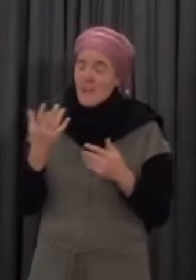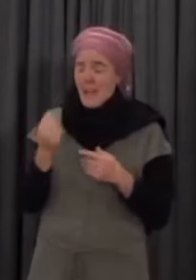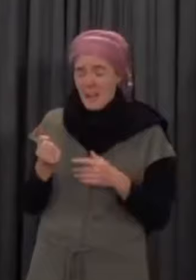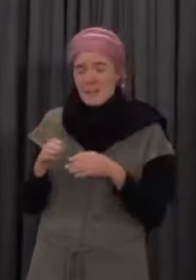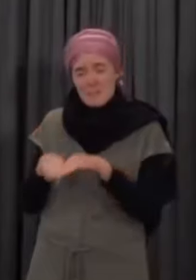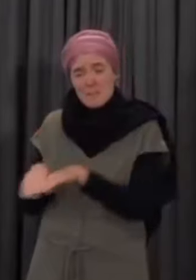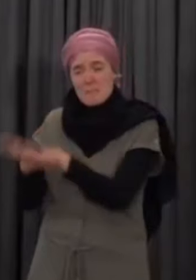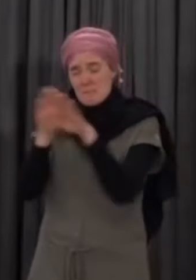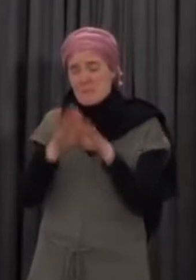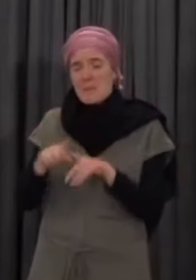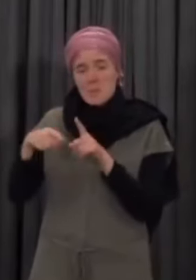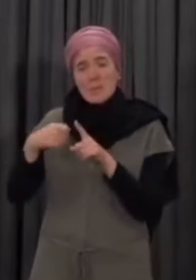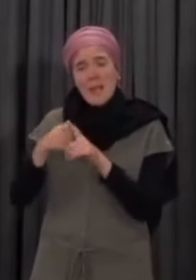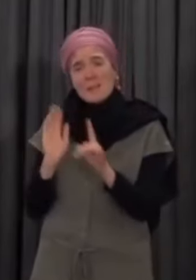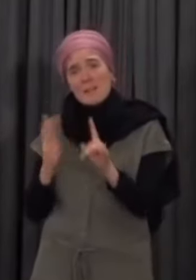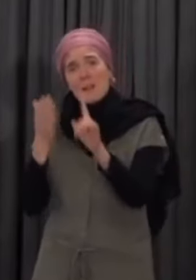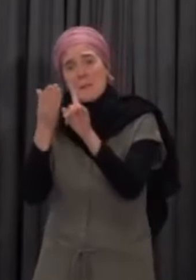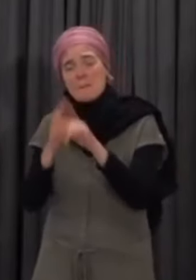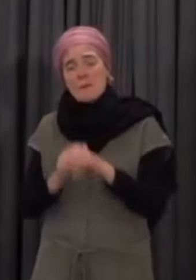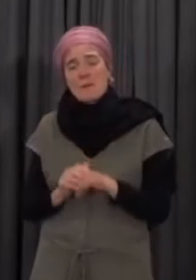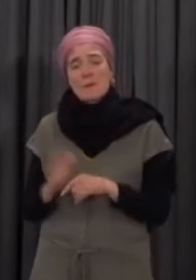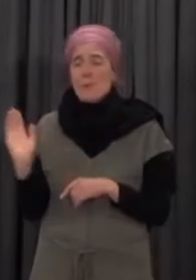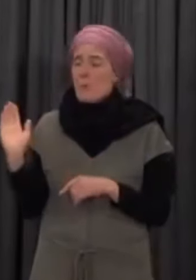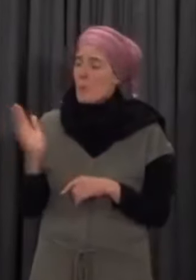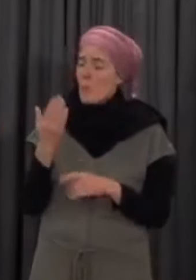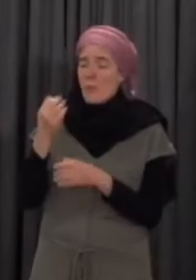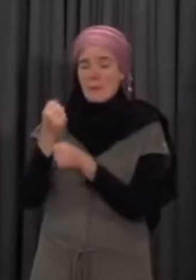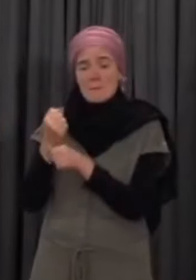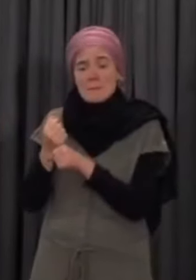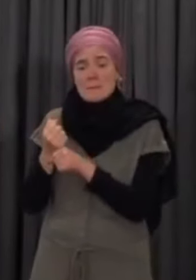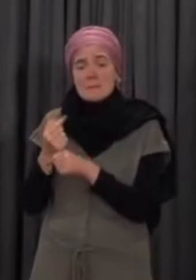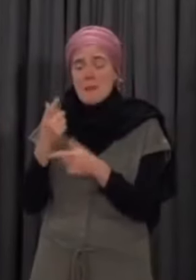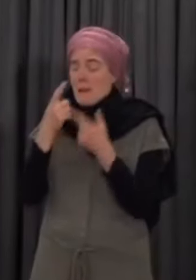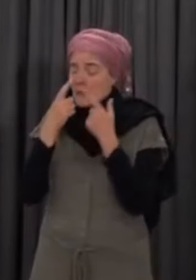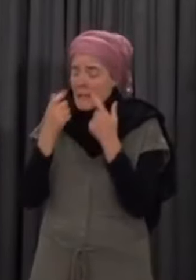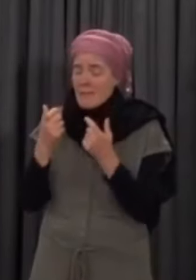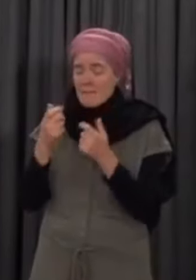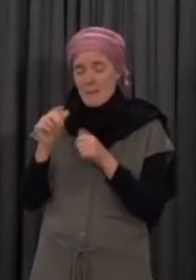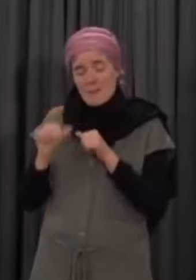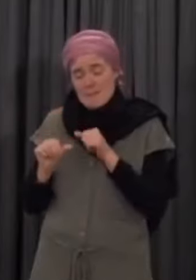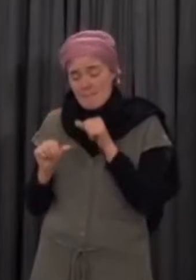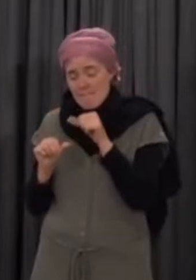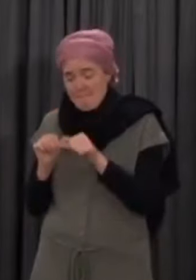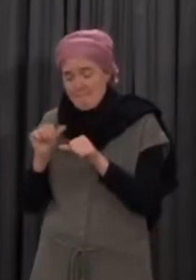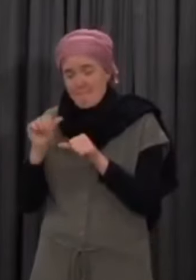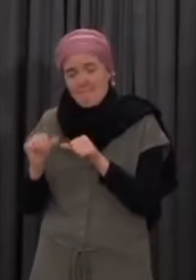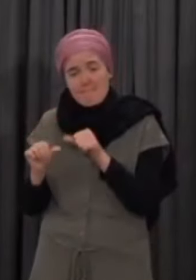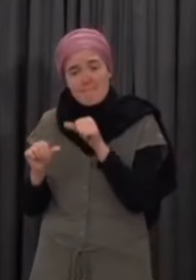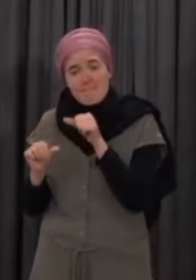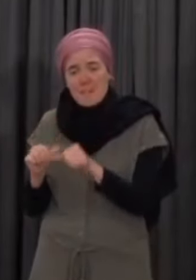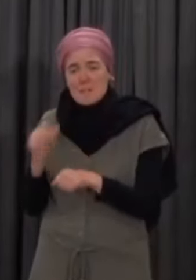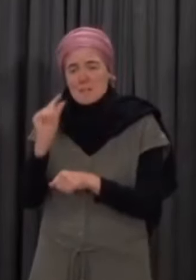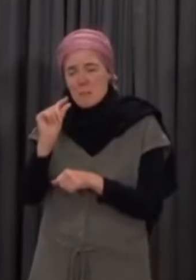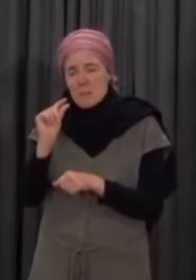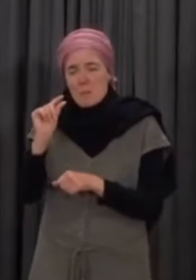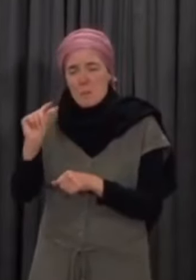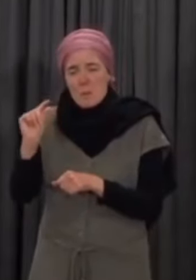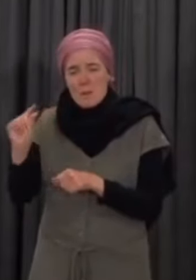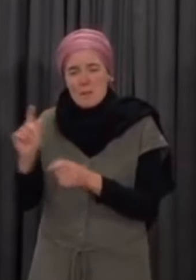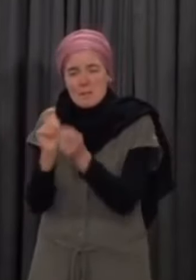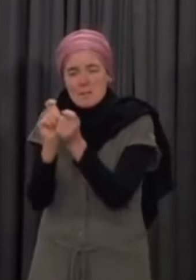pace. All governments are acting cautiously, all governments are doing things incrementally, and